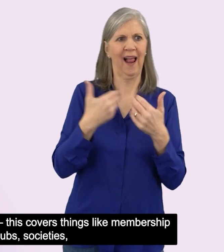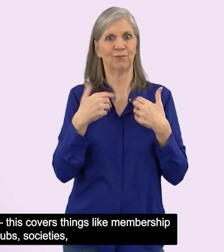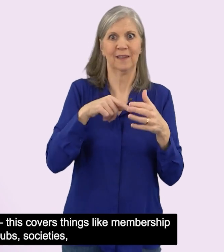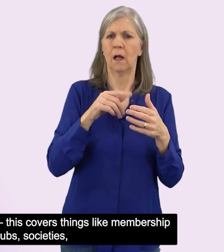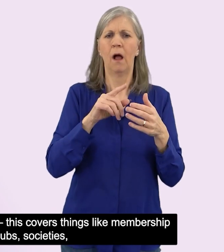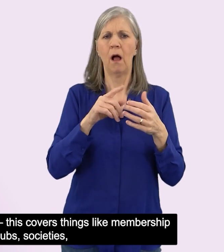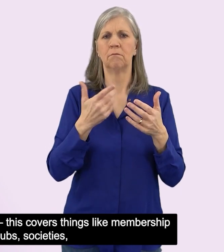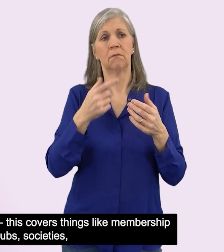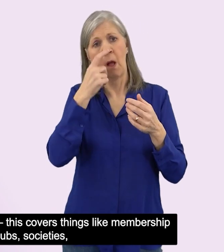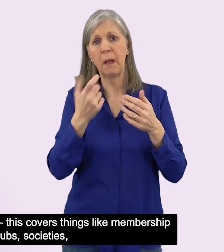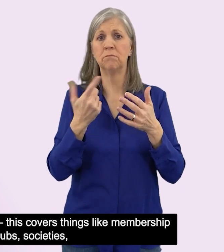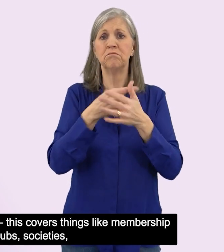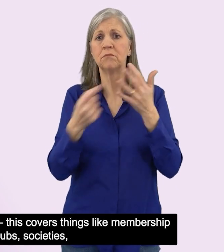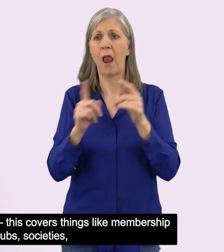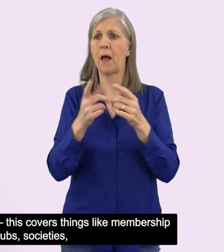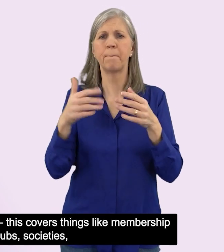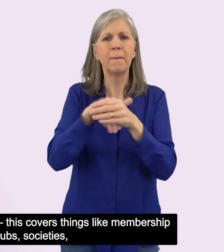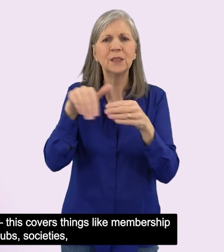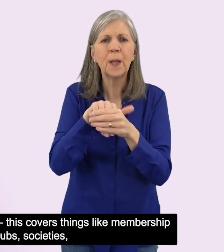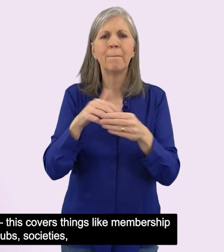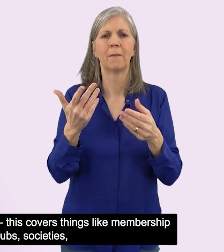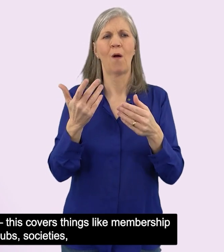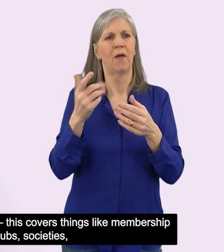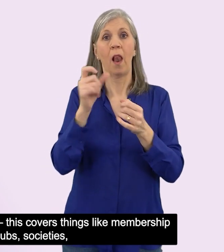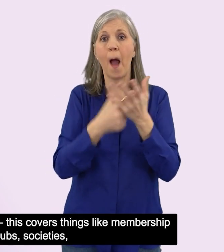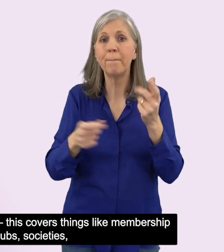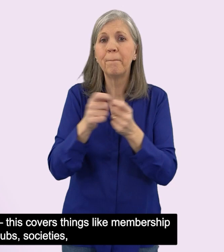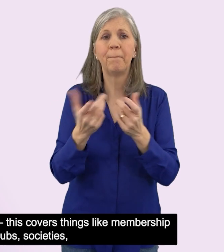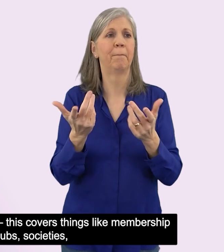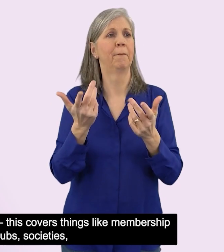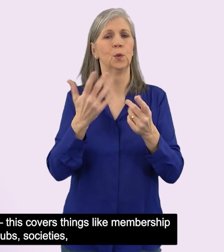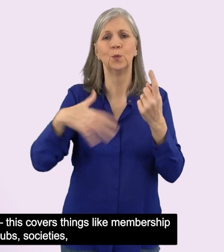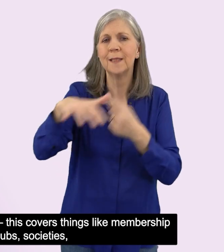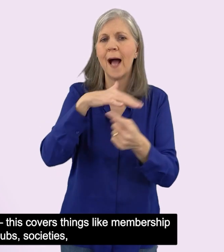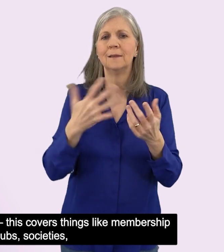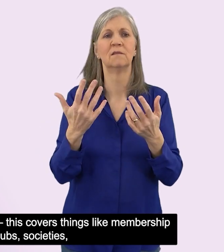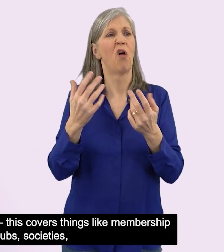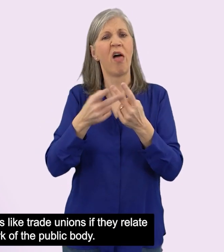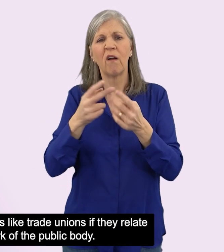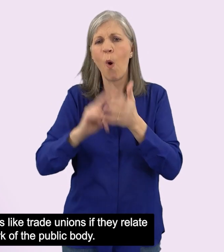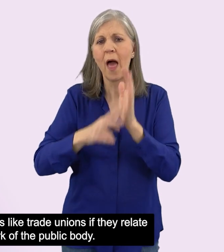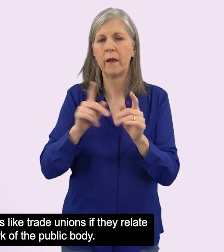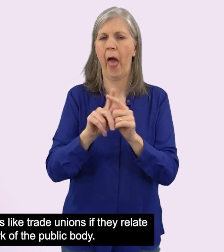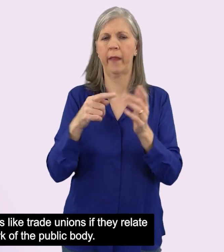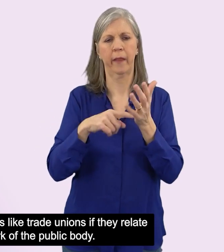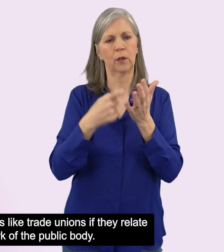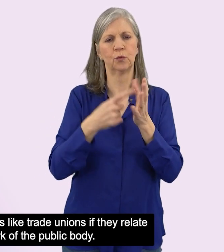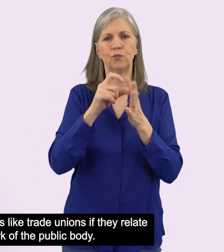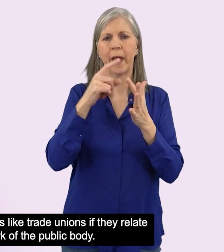Non-financial interests. This covers things like memberships of clubs, societies, or other organisations like trade unions, if they relate to the